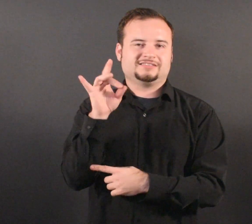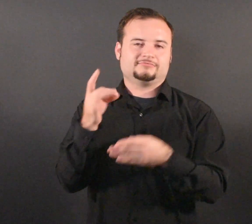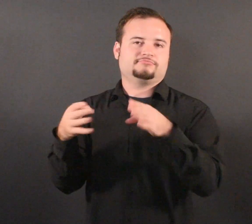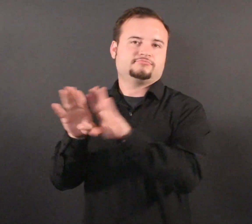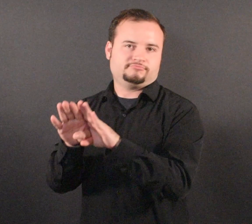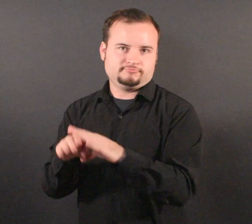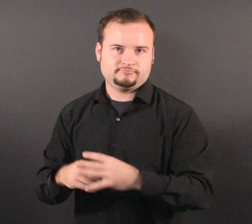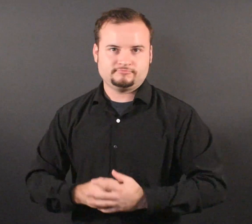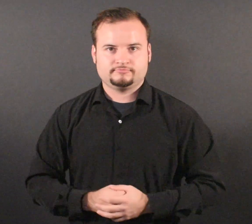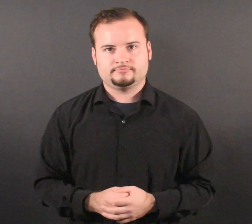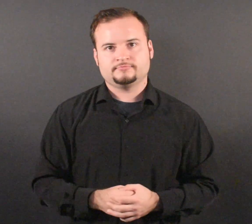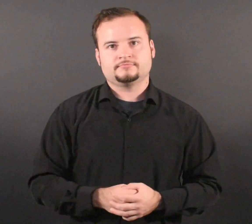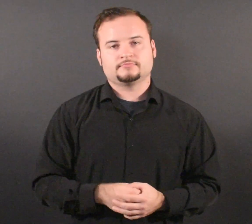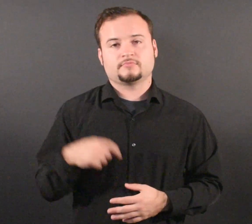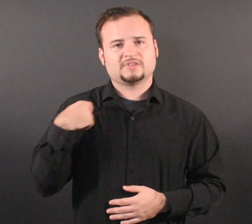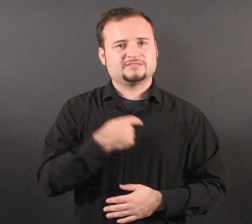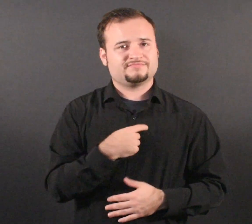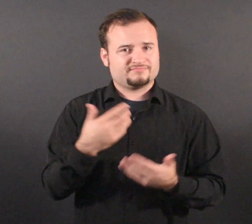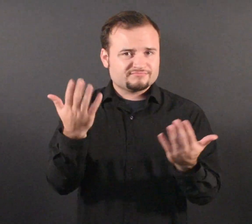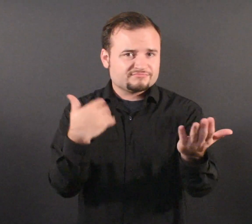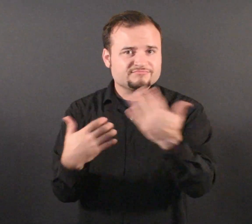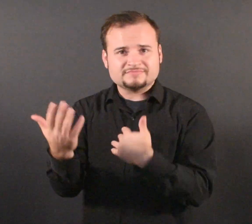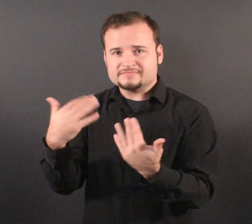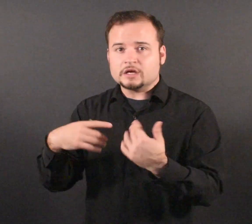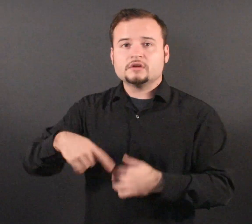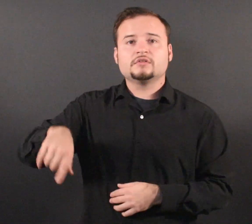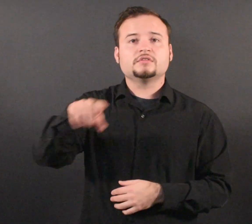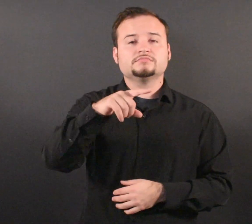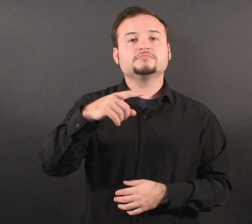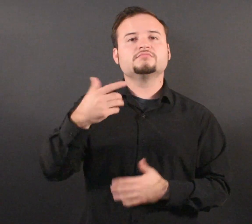We invite you to share the application with young women,